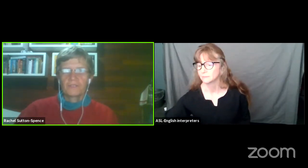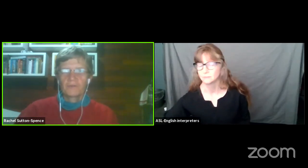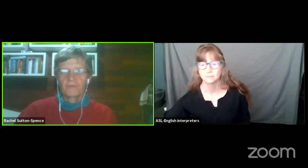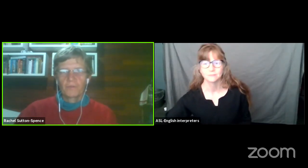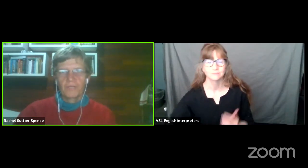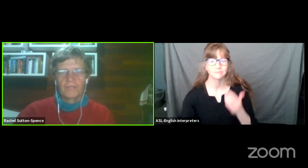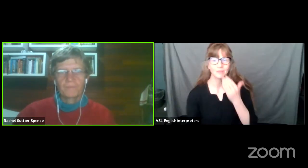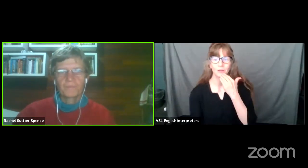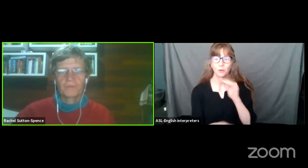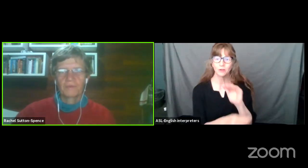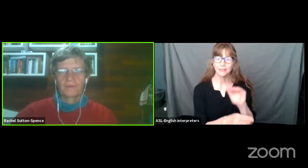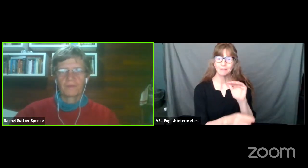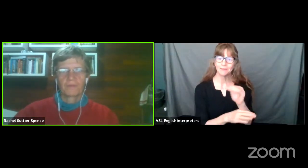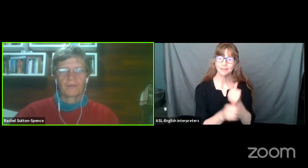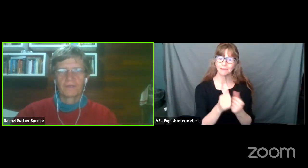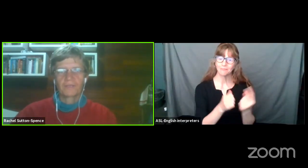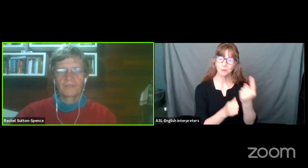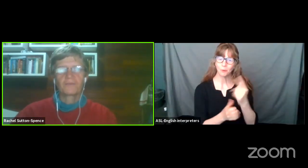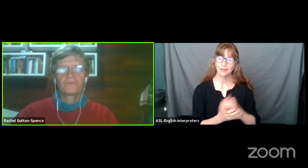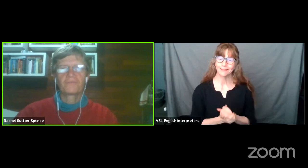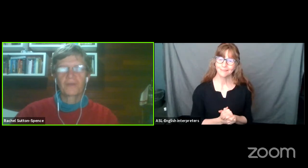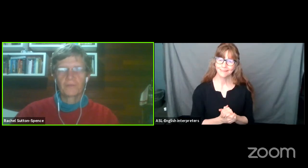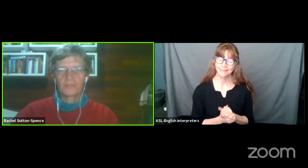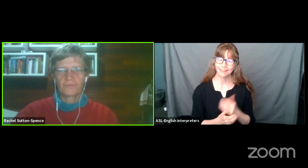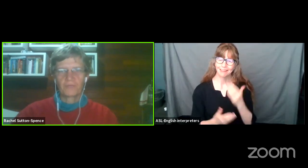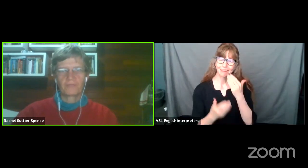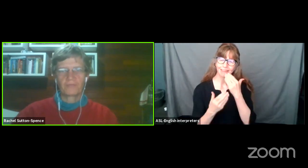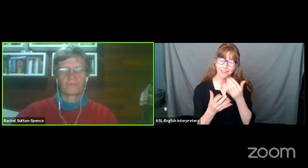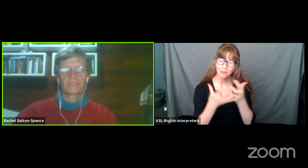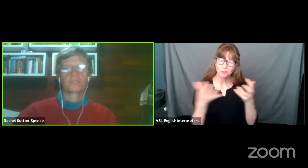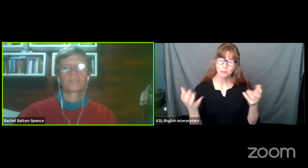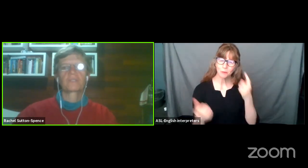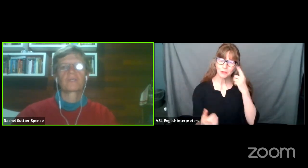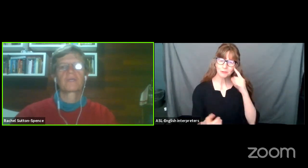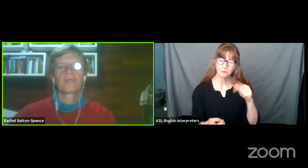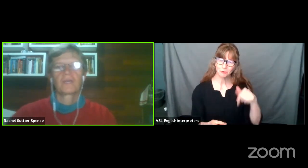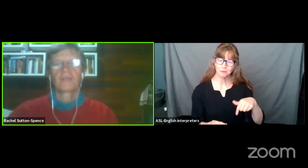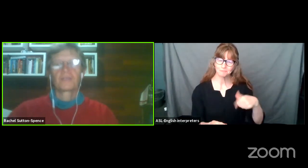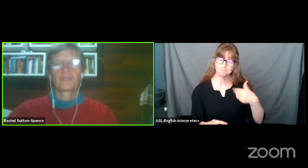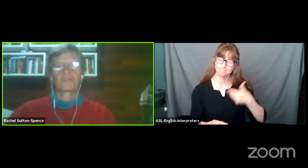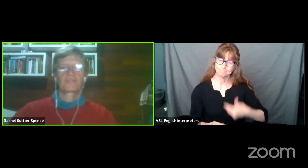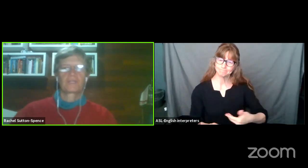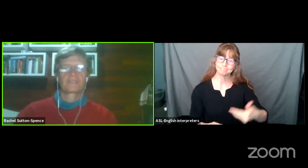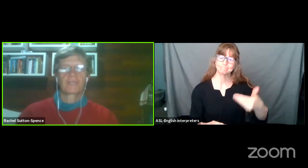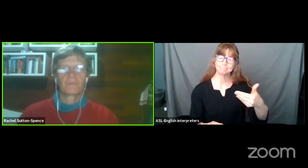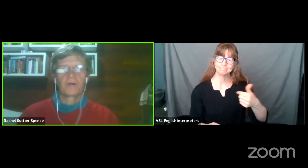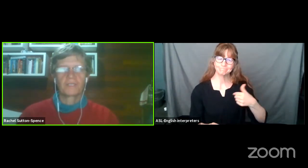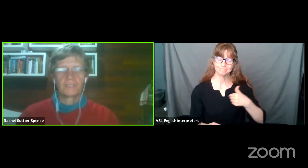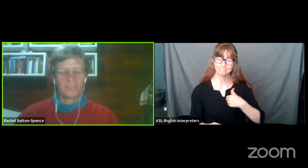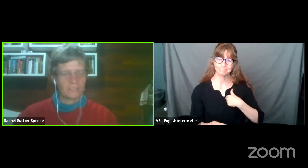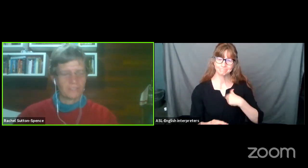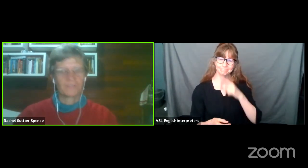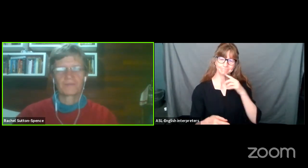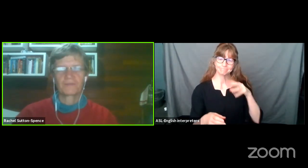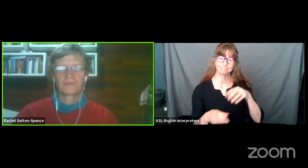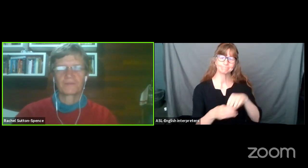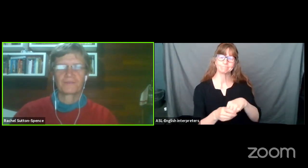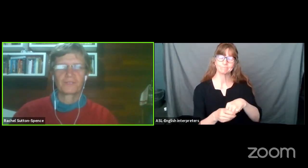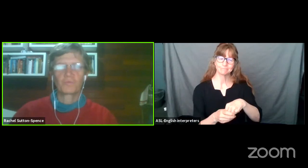Good evening to everybody. Thank you very much for the invitation to take part in